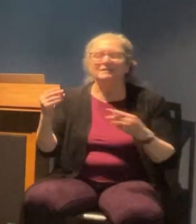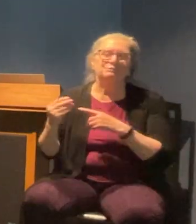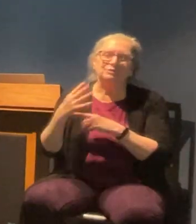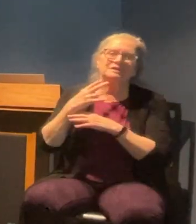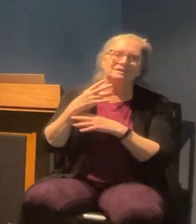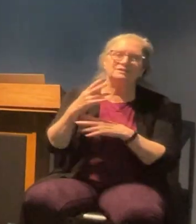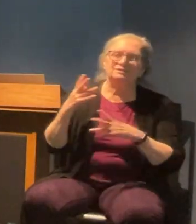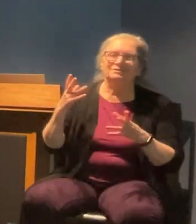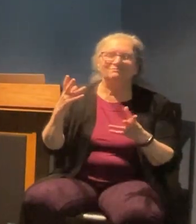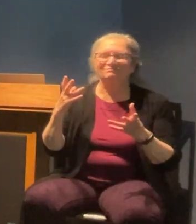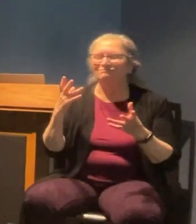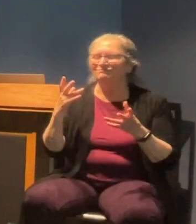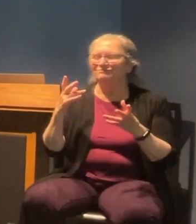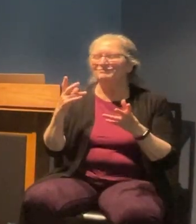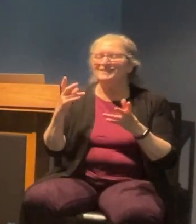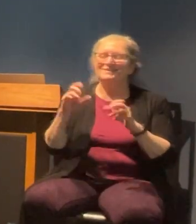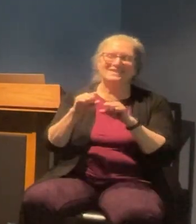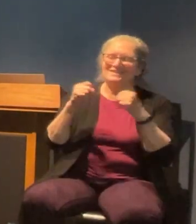society as.